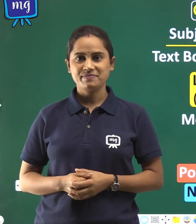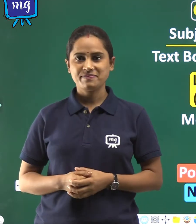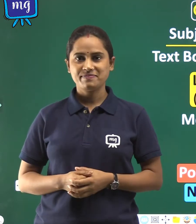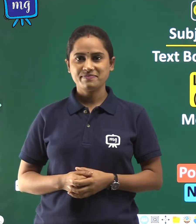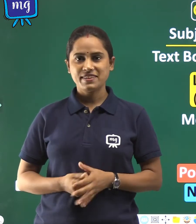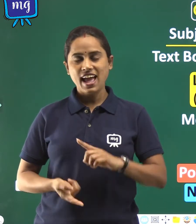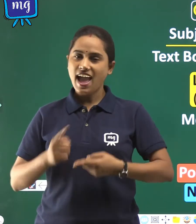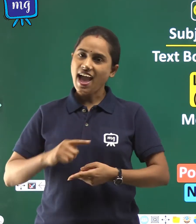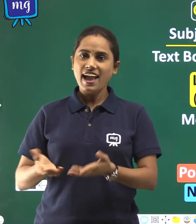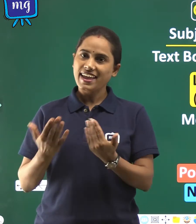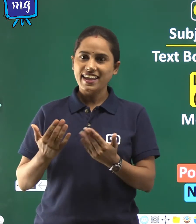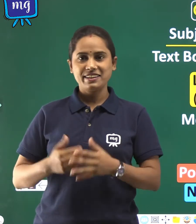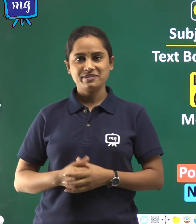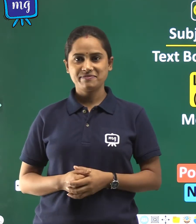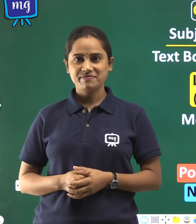again.